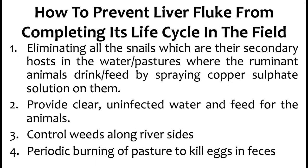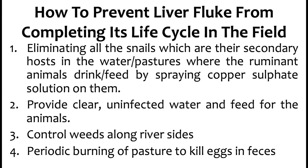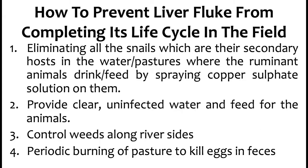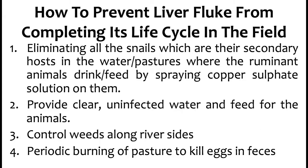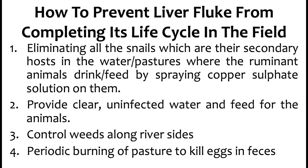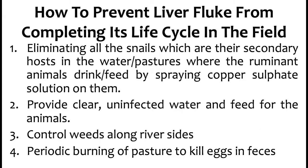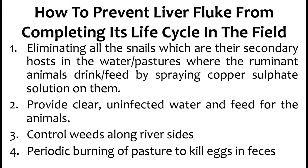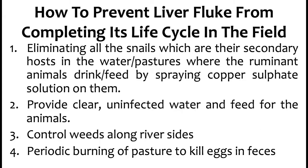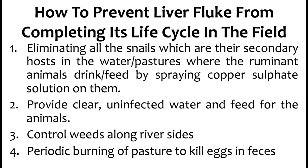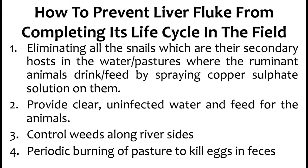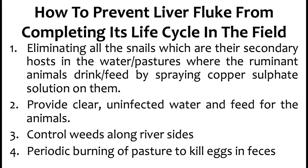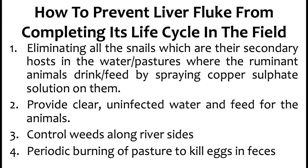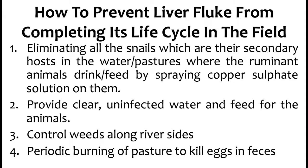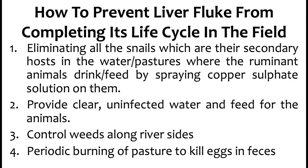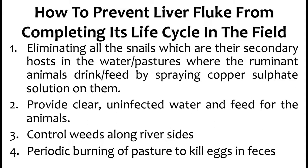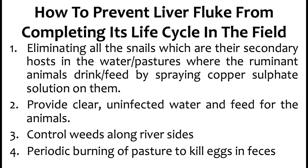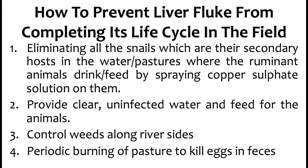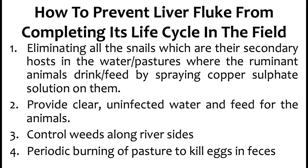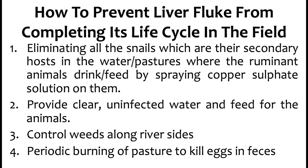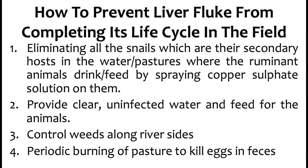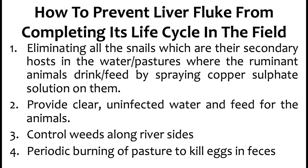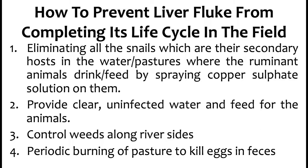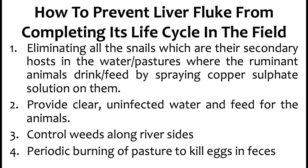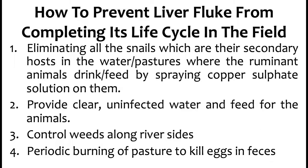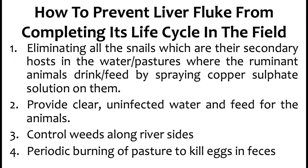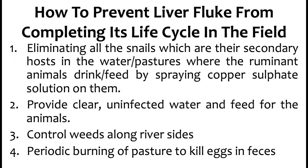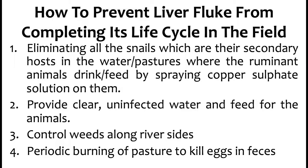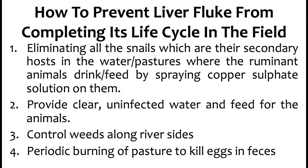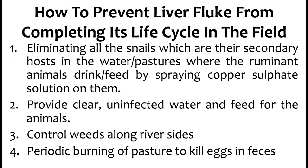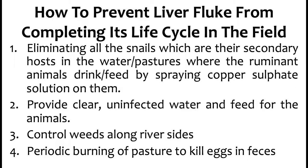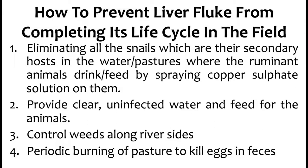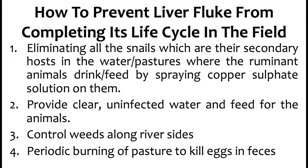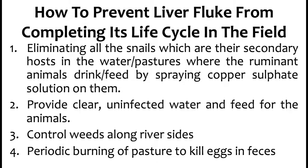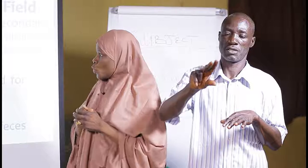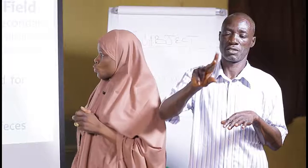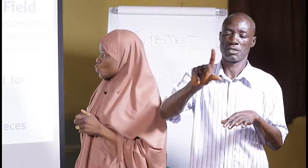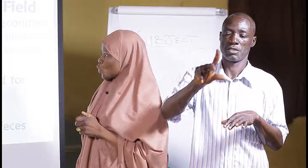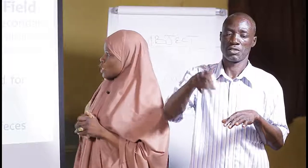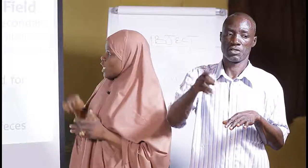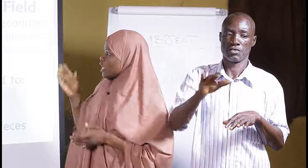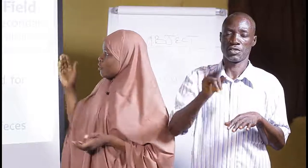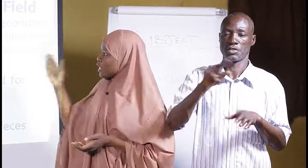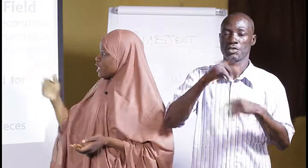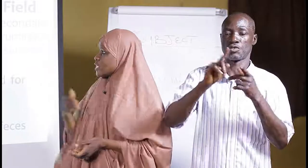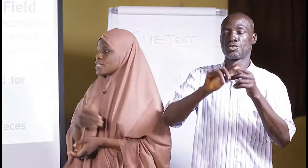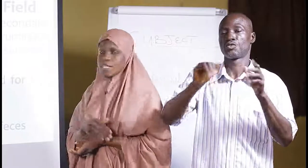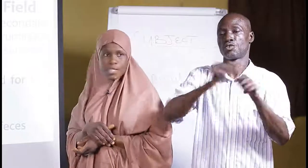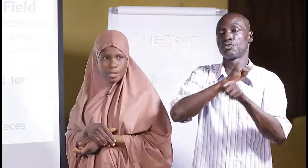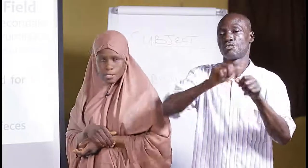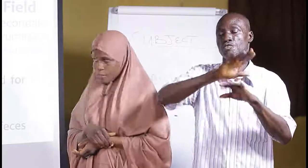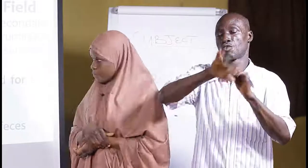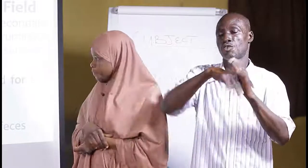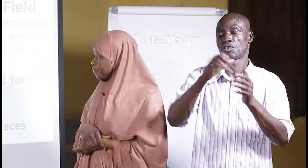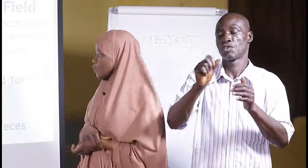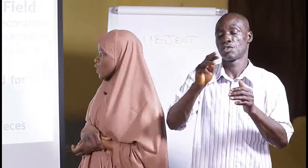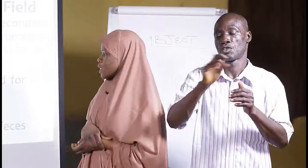is known as copper sulfate. So when you apply copper sulfate on them, you're going to what? Eliminate the